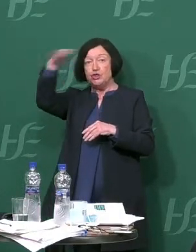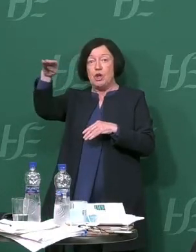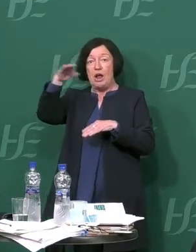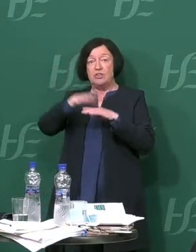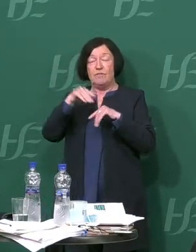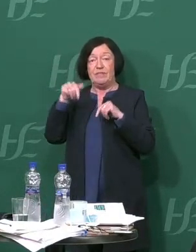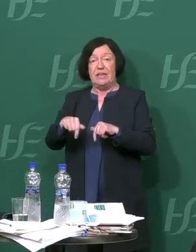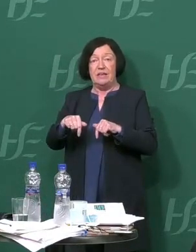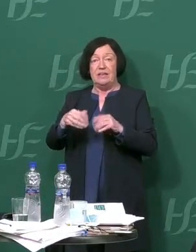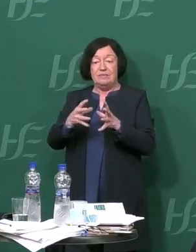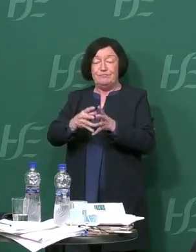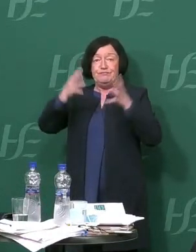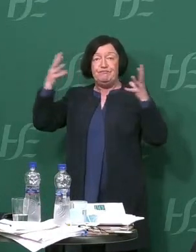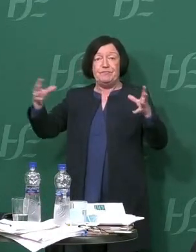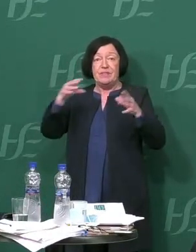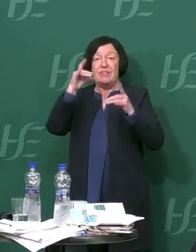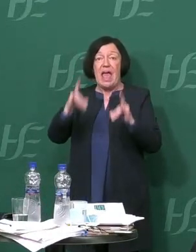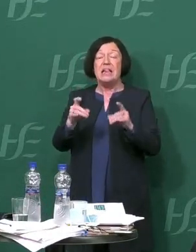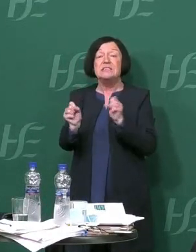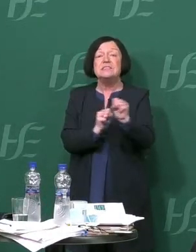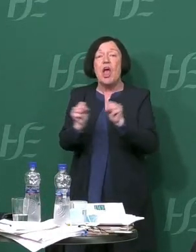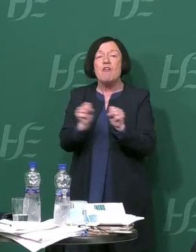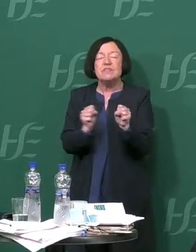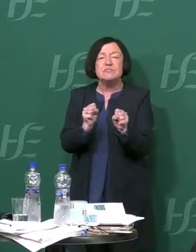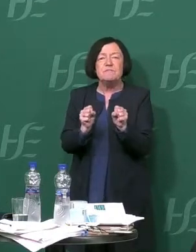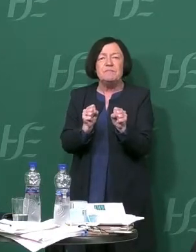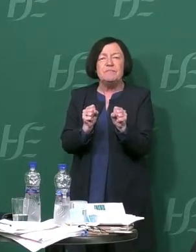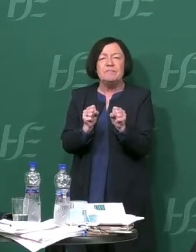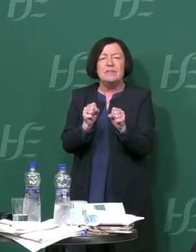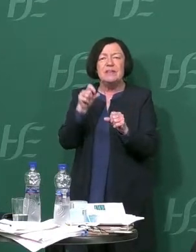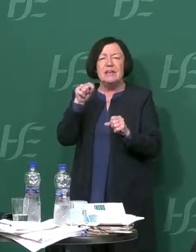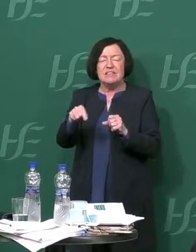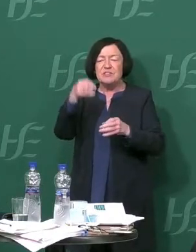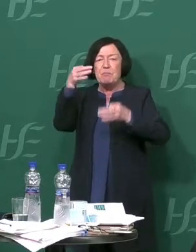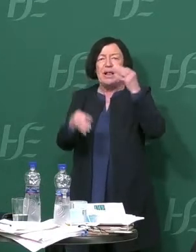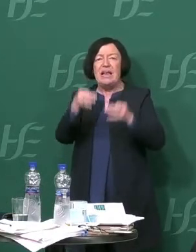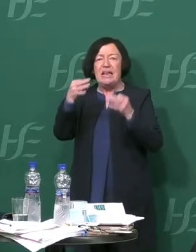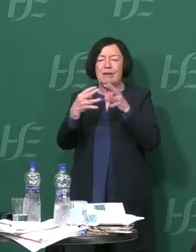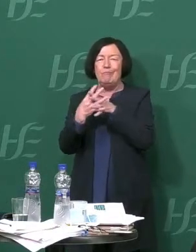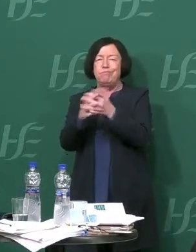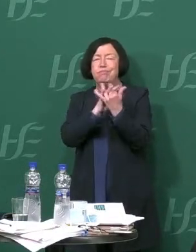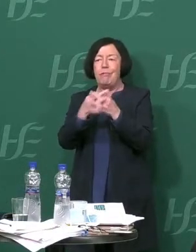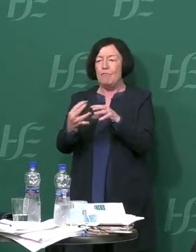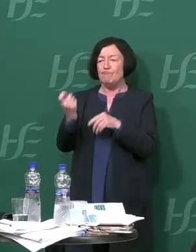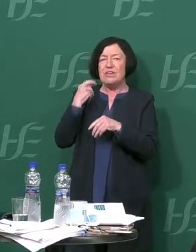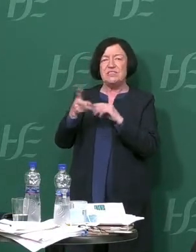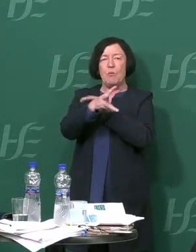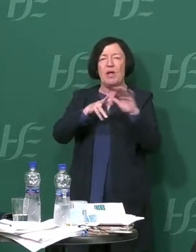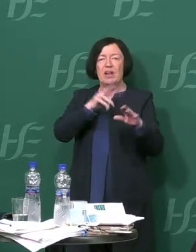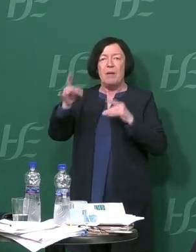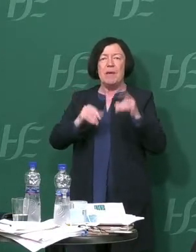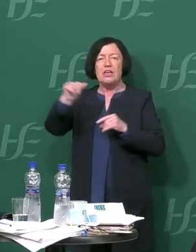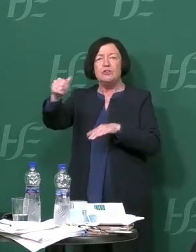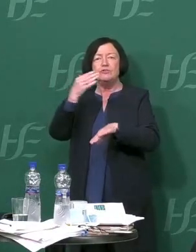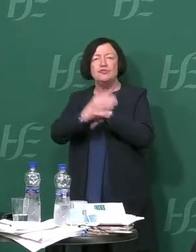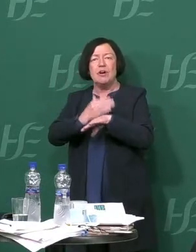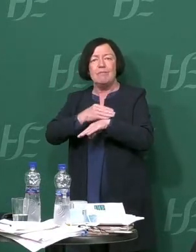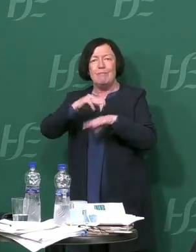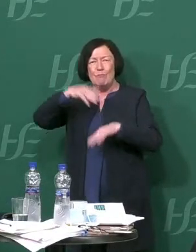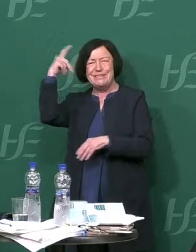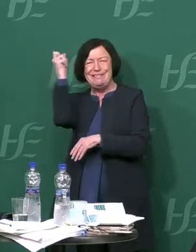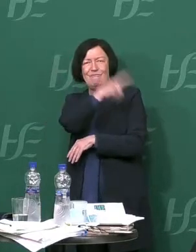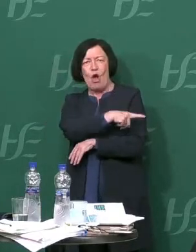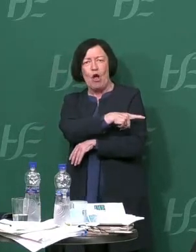this giant beast, the health service, has all this political bungling over recent weeks not made your job far